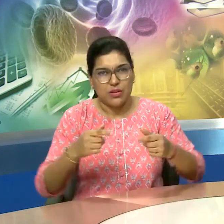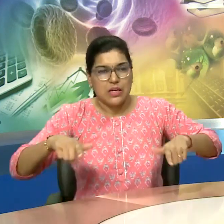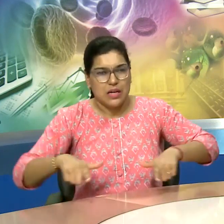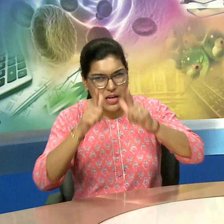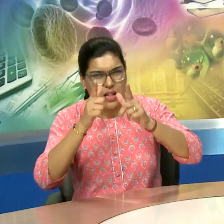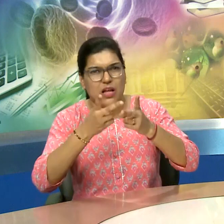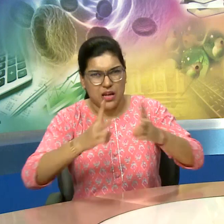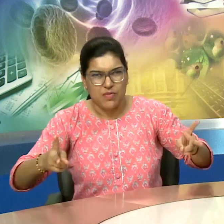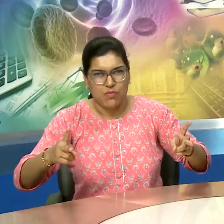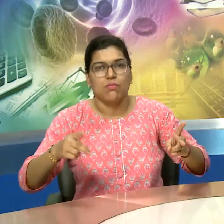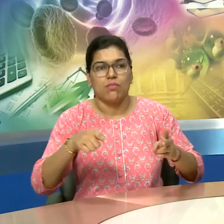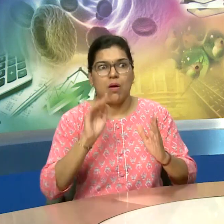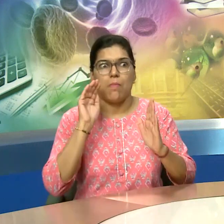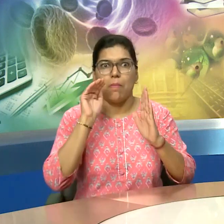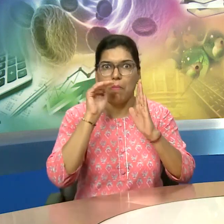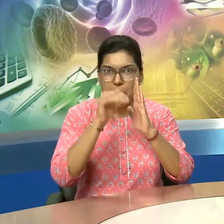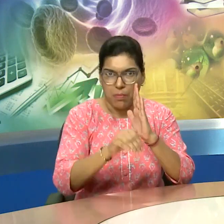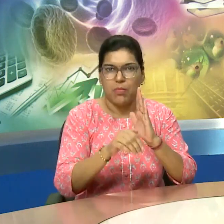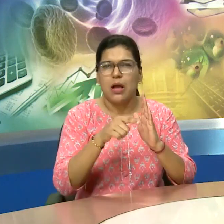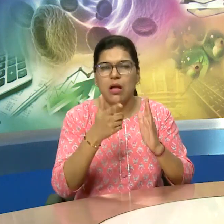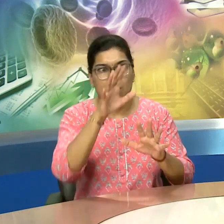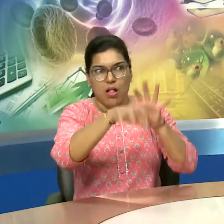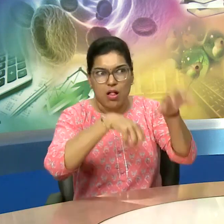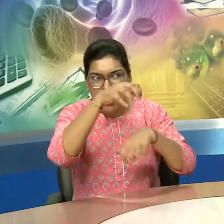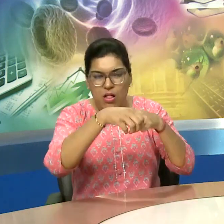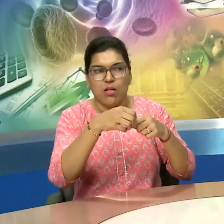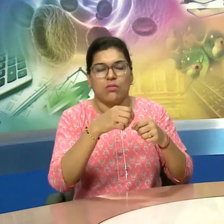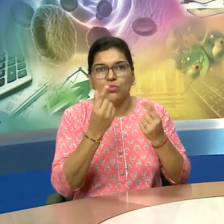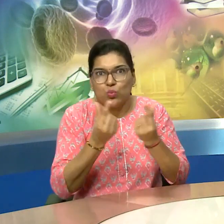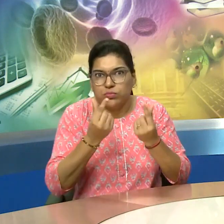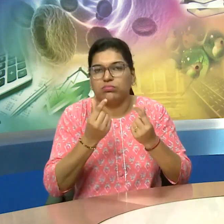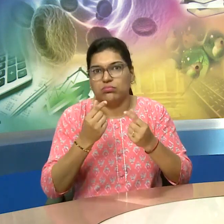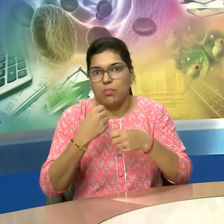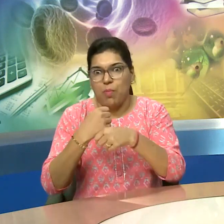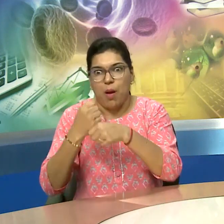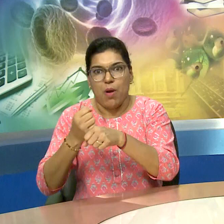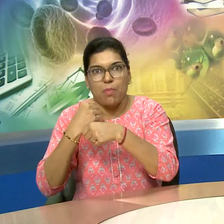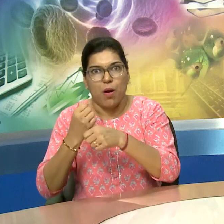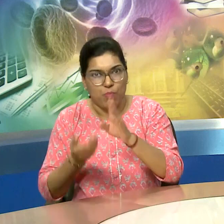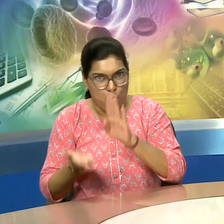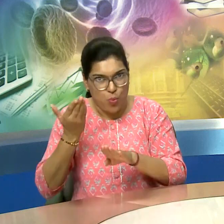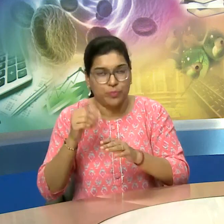of resources like air, water, and soil.